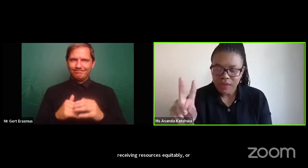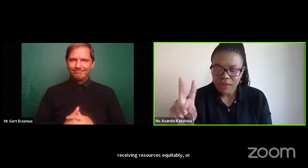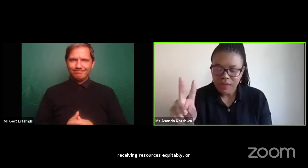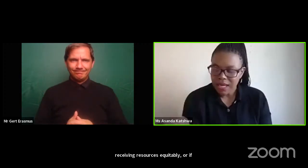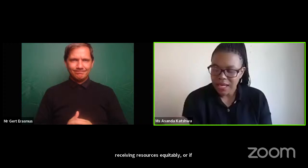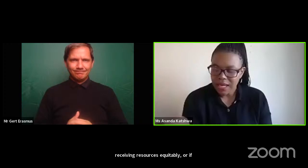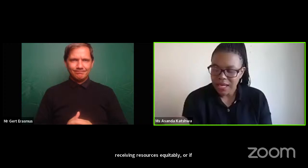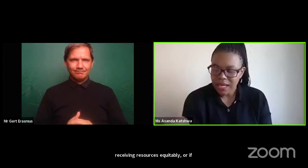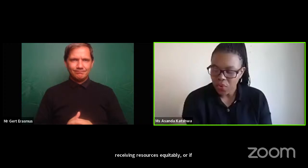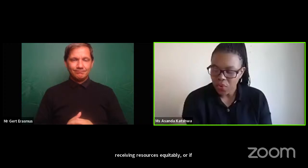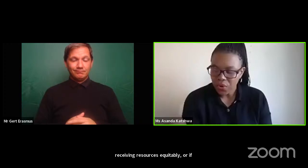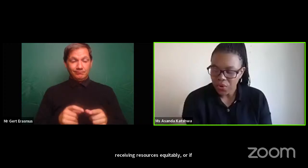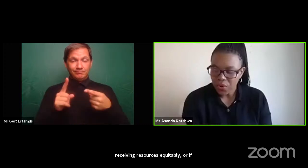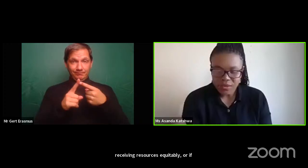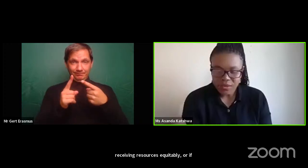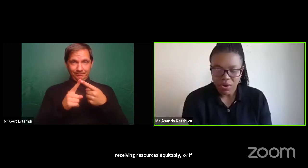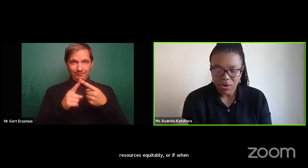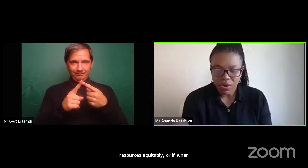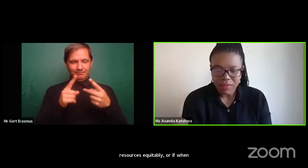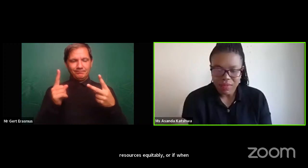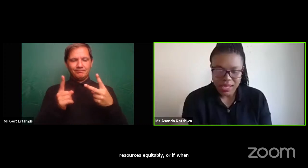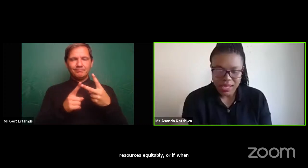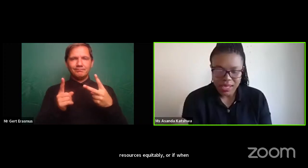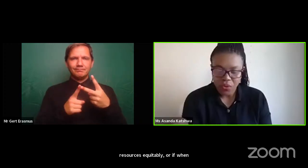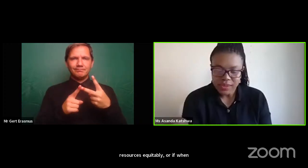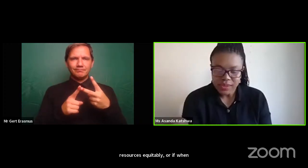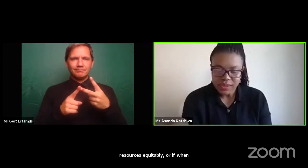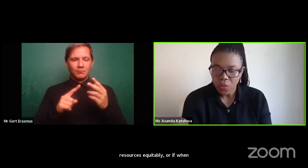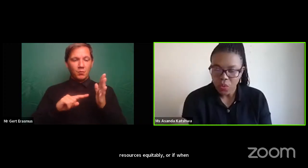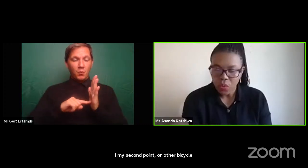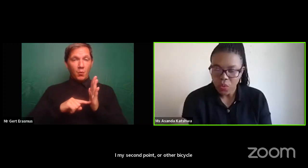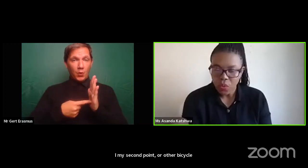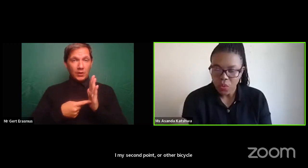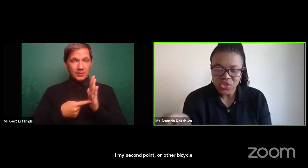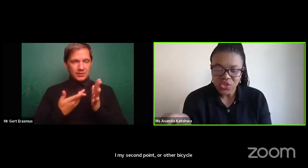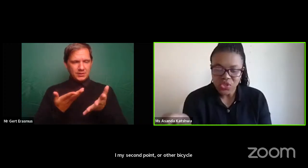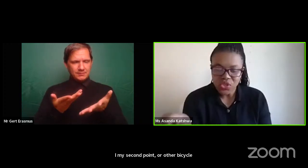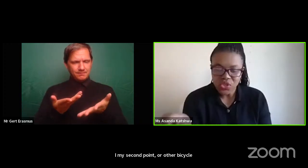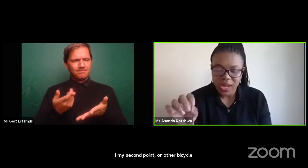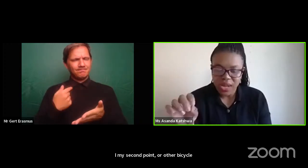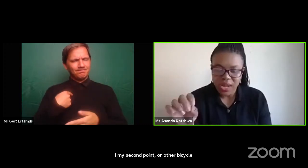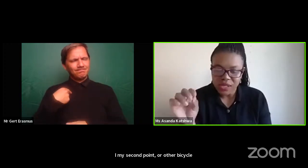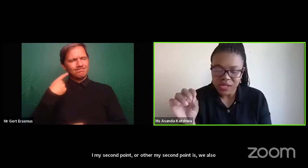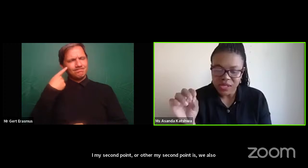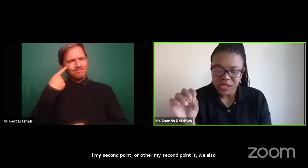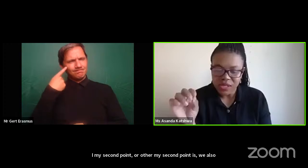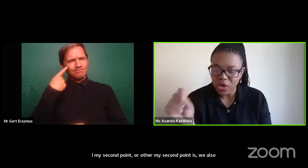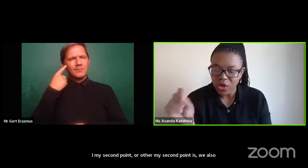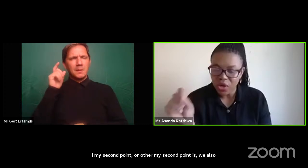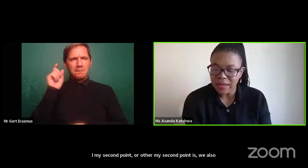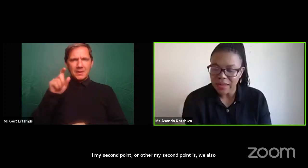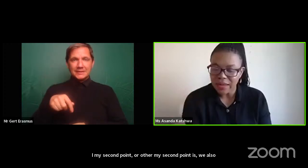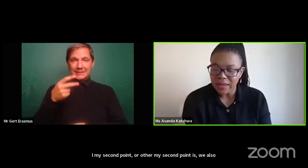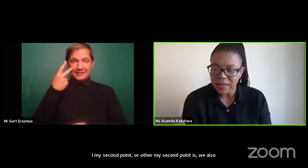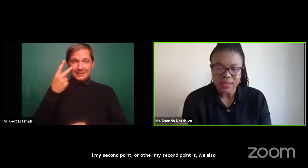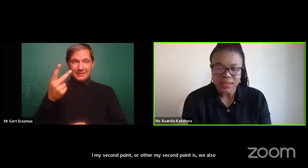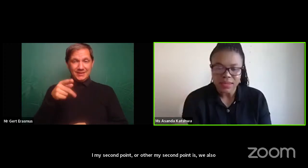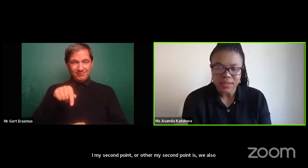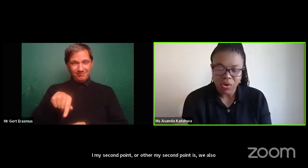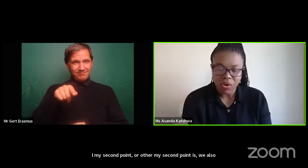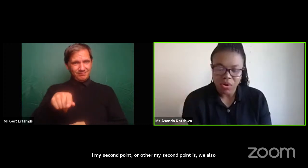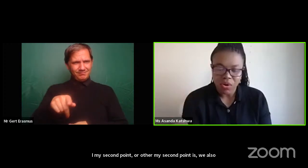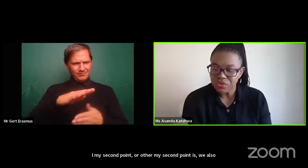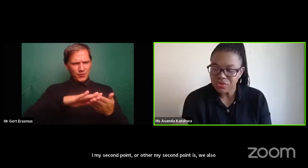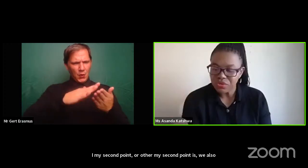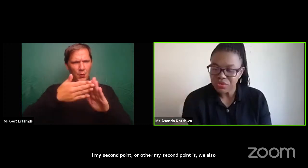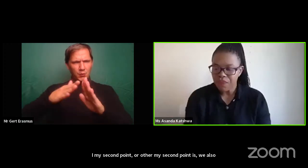Our second point, or rather my second point, is we also need to look at the socio-economic dynamics of